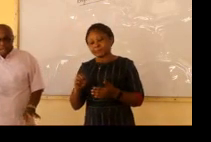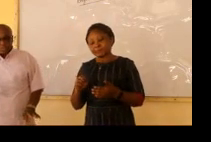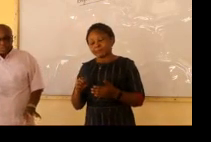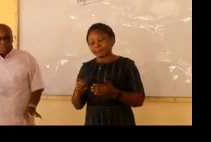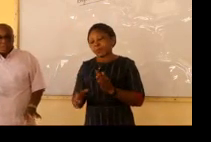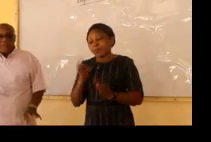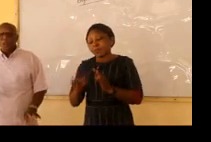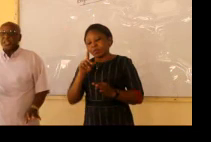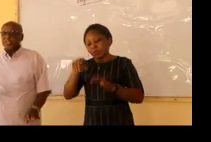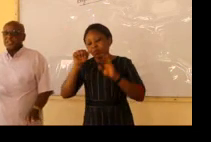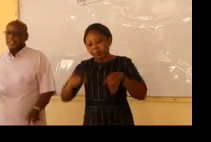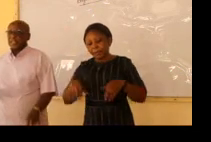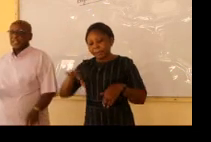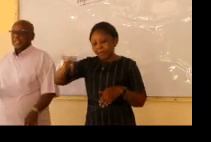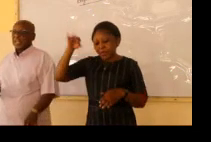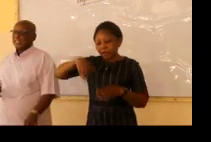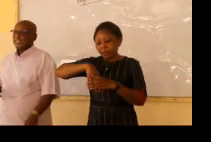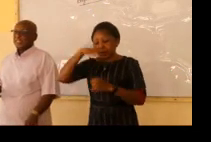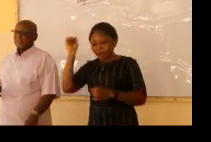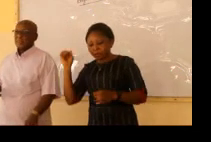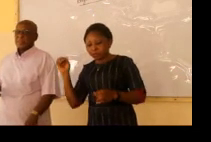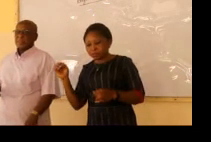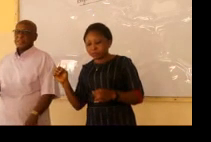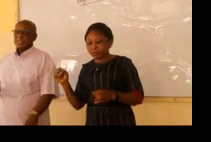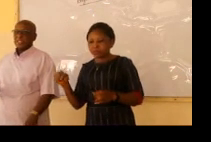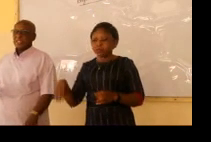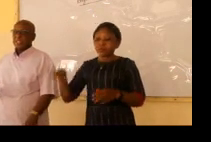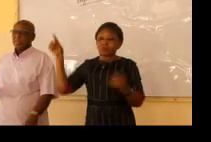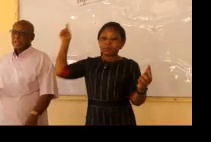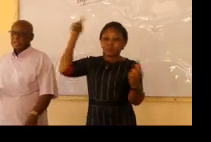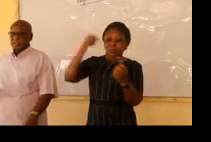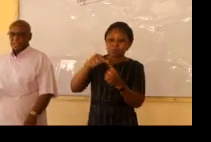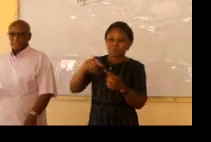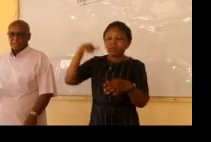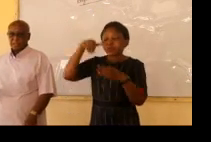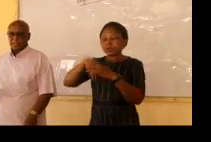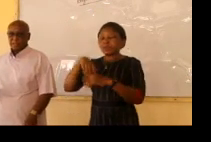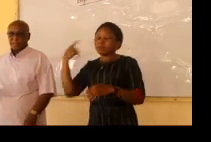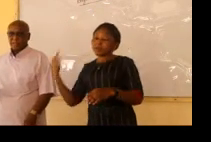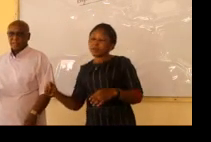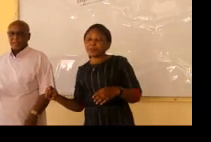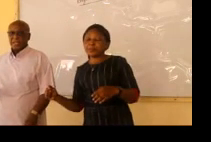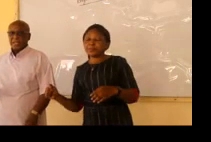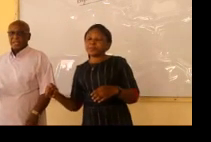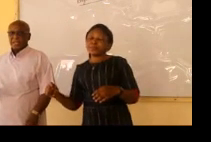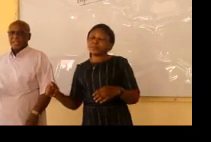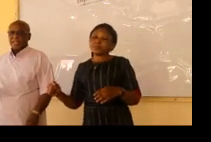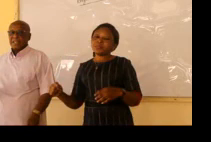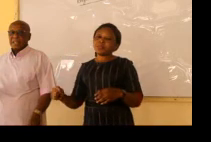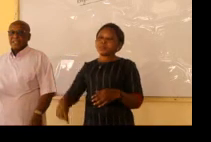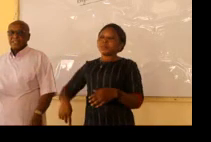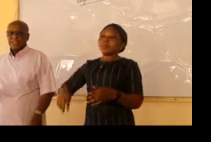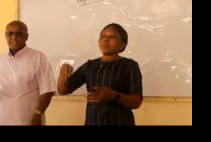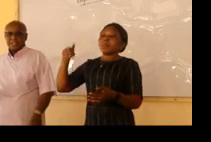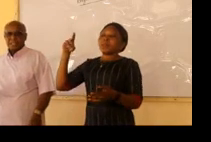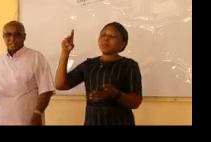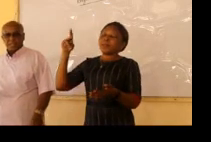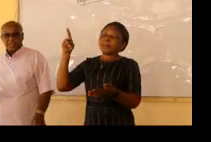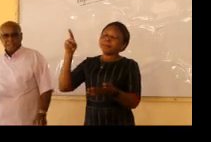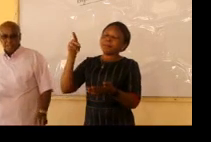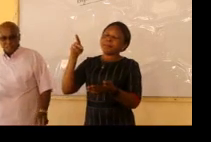pick out points and details in the passage. And then